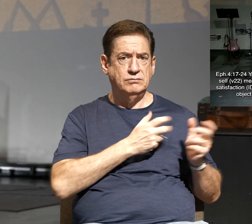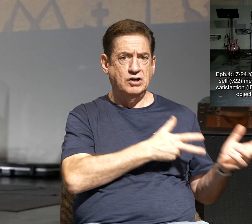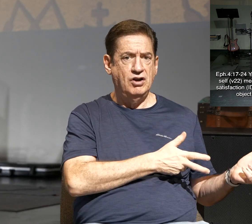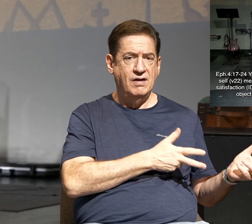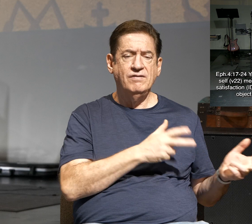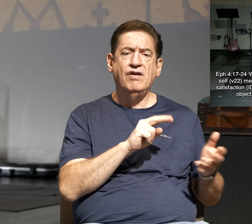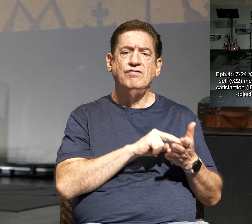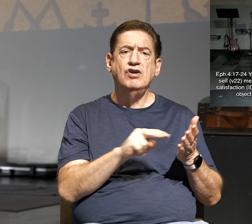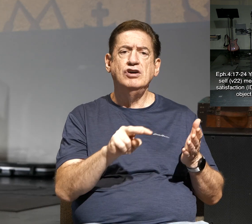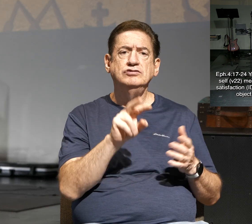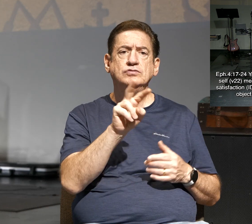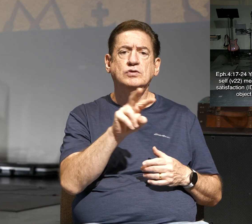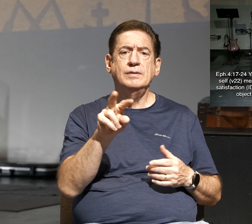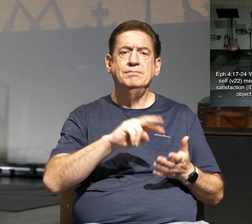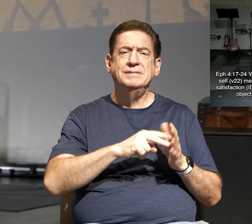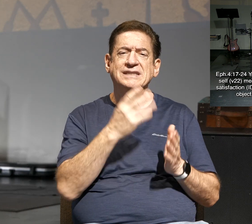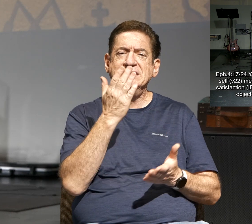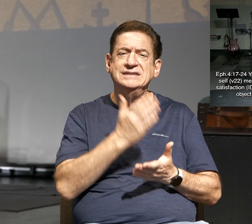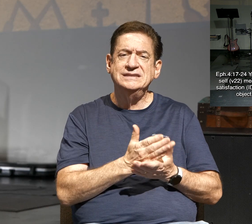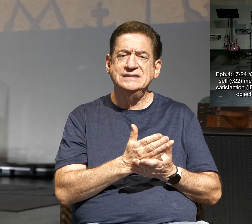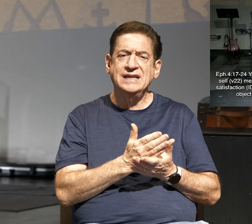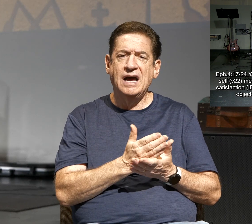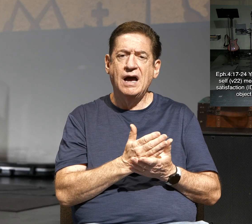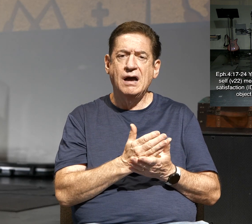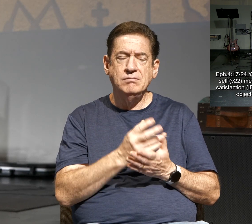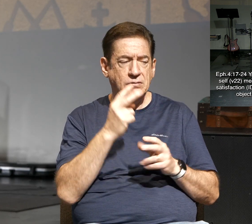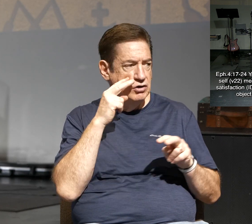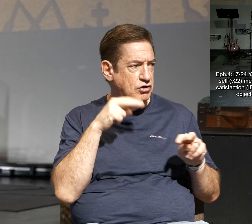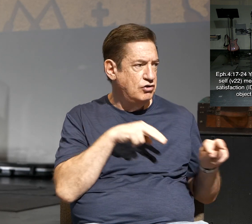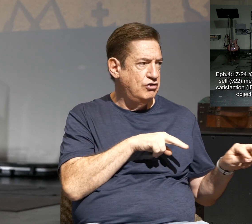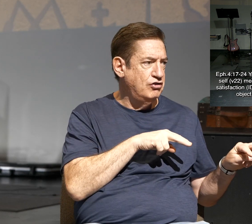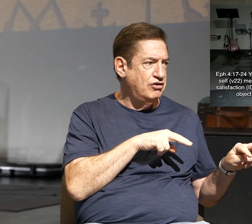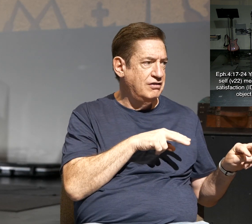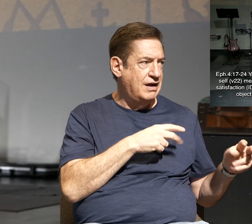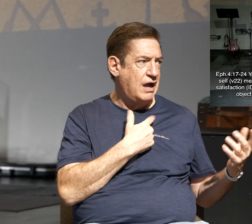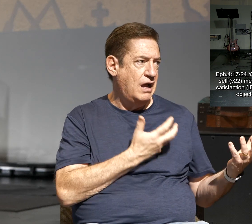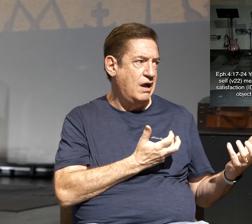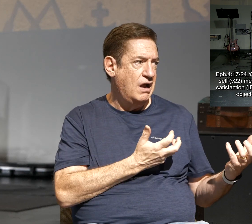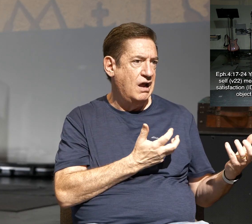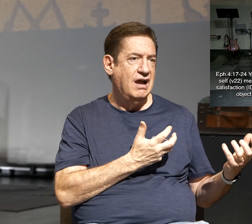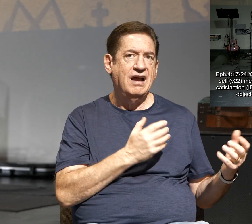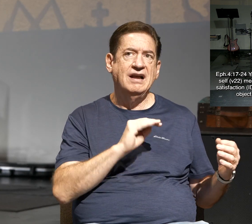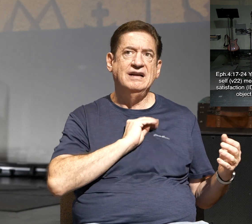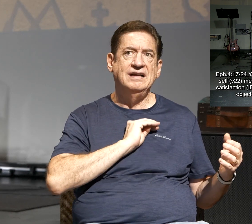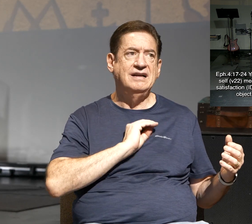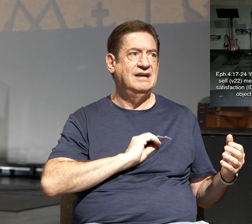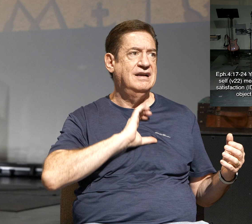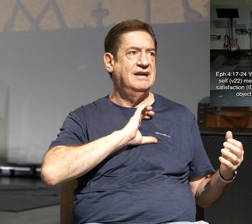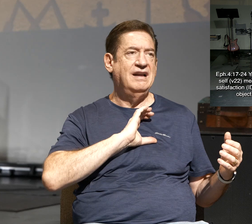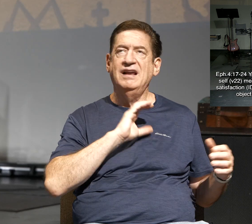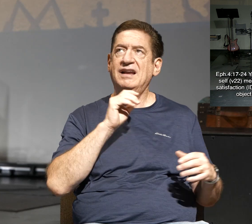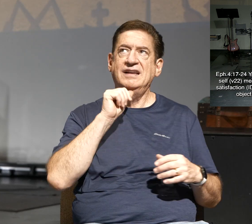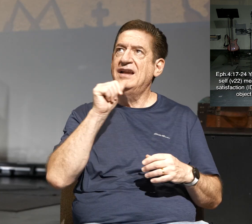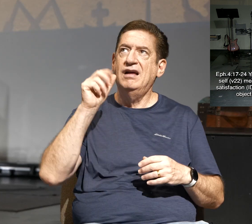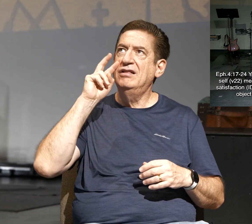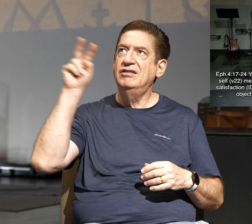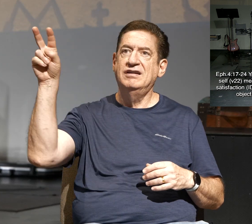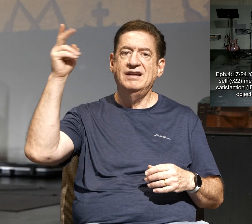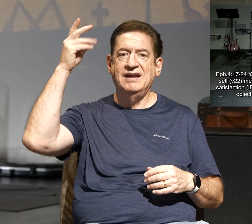22, which means to stop looking to anything other than God for your deepest satisfaction or your